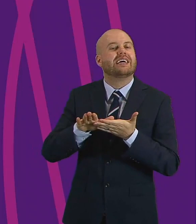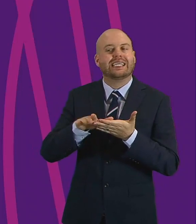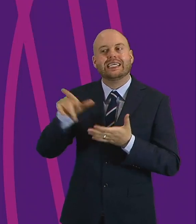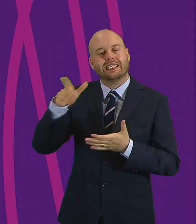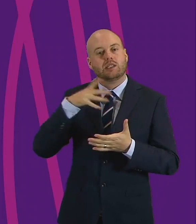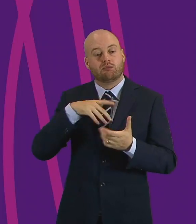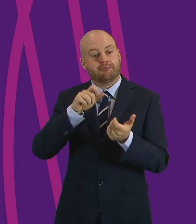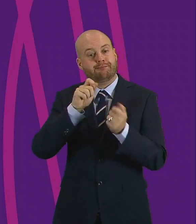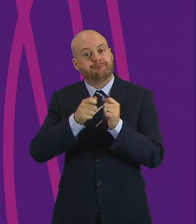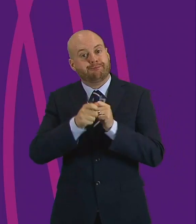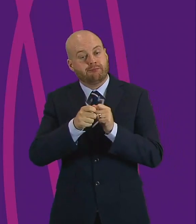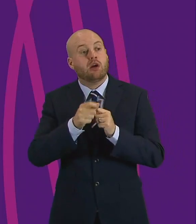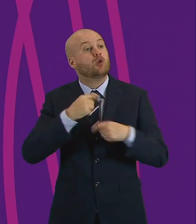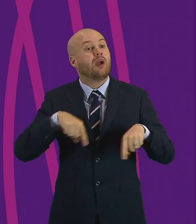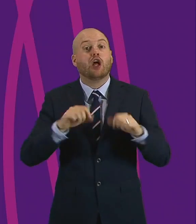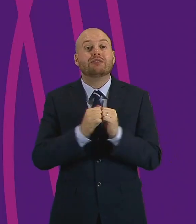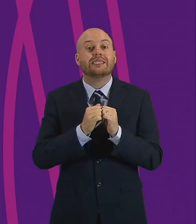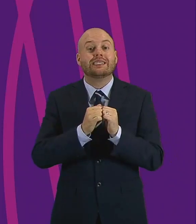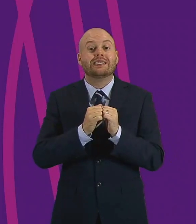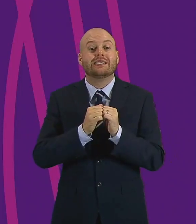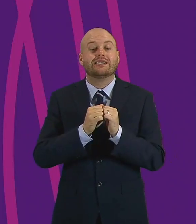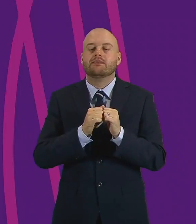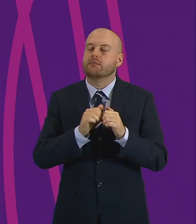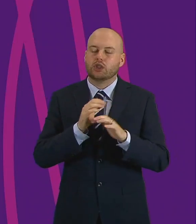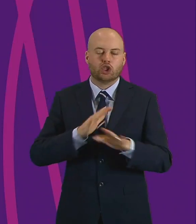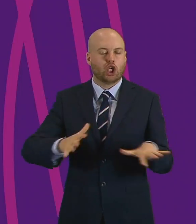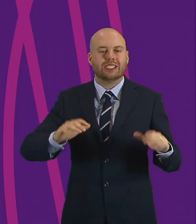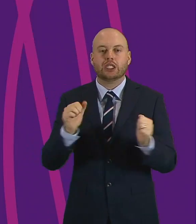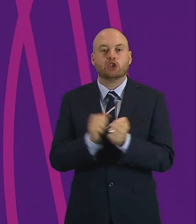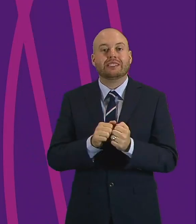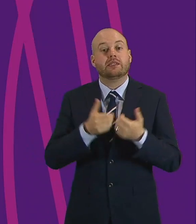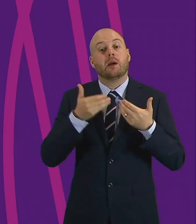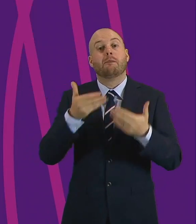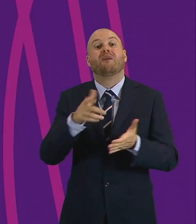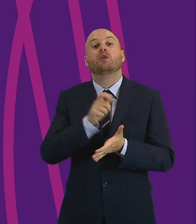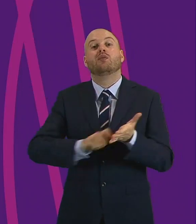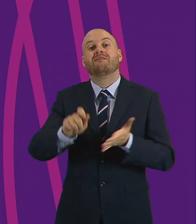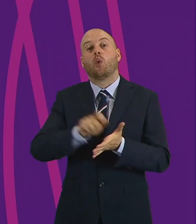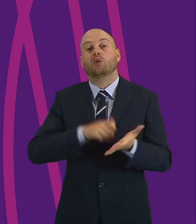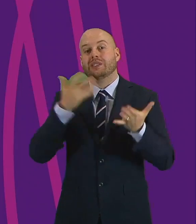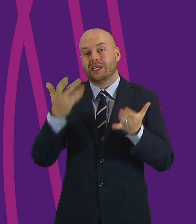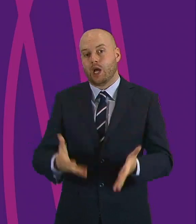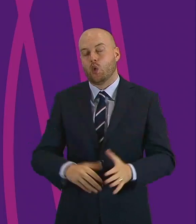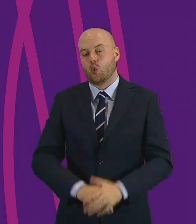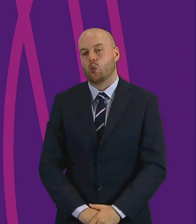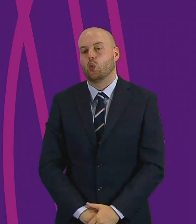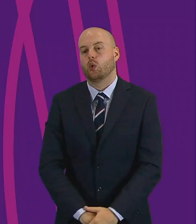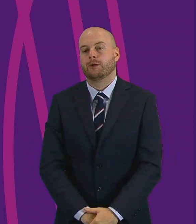Kate Forbes, be agreed. Are we all agreed? Yes. We're not agreed. We'll move to a vote. Members may vote now.